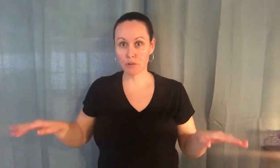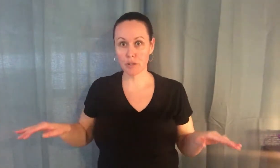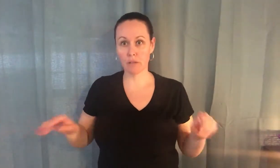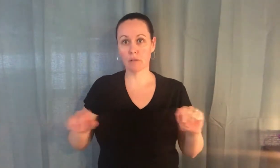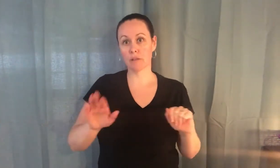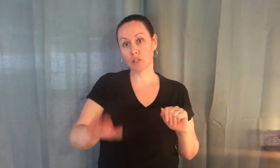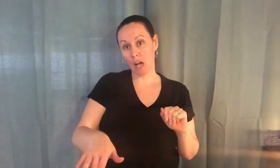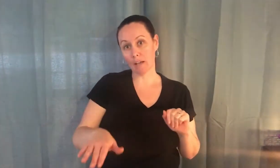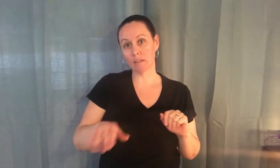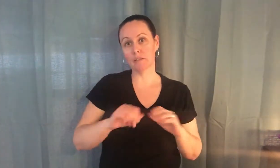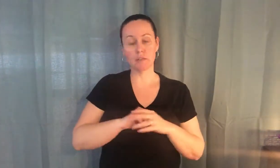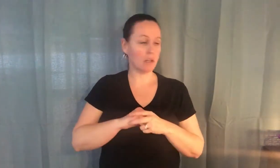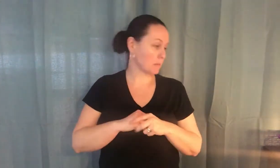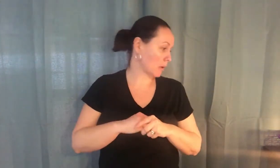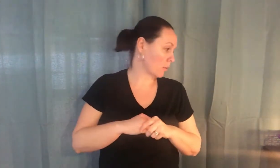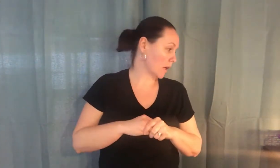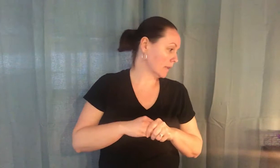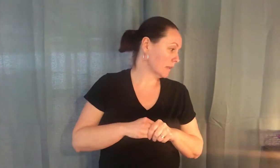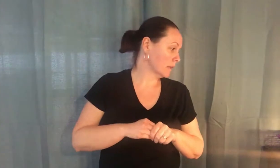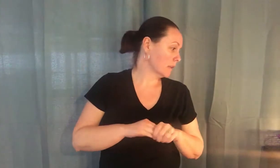Children or child if you're talking about one.